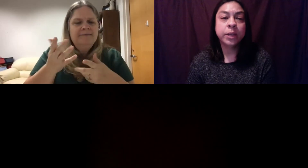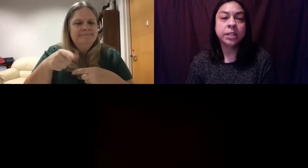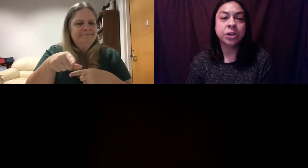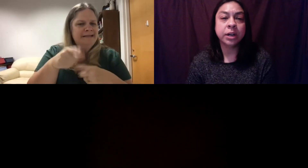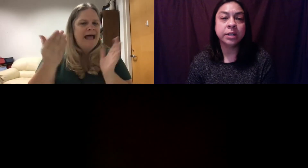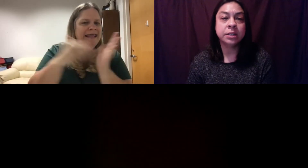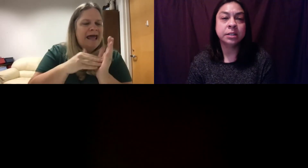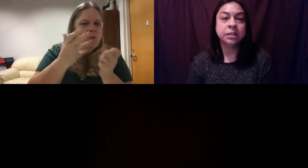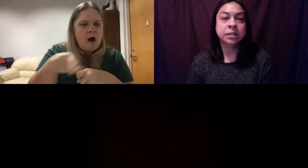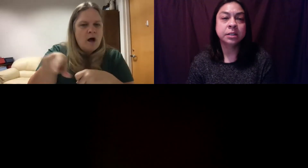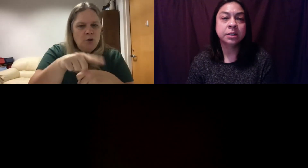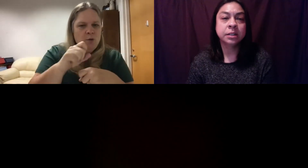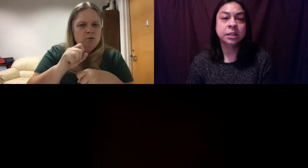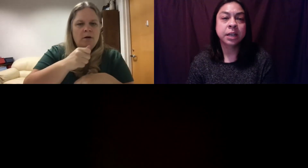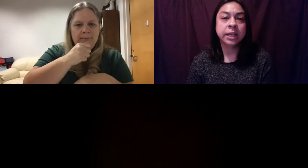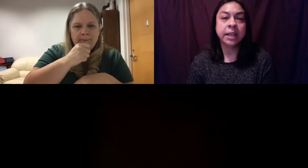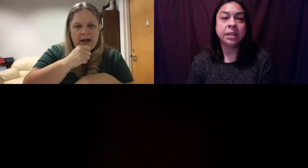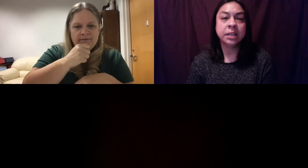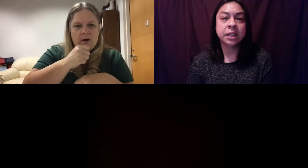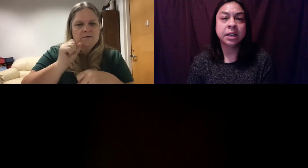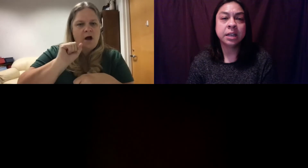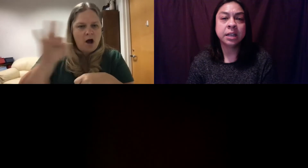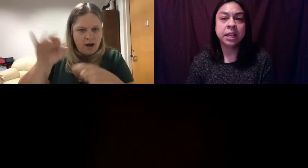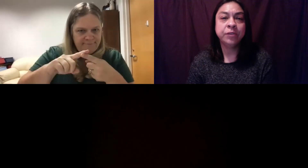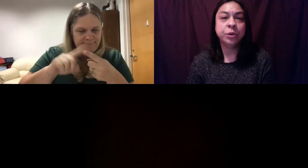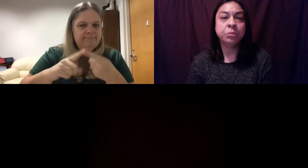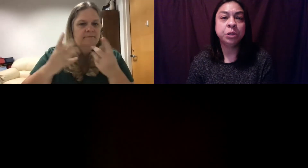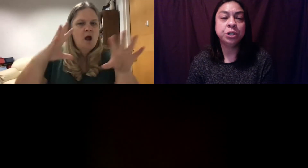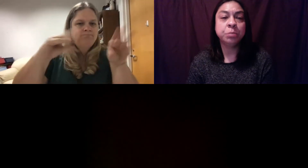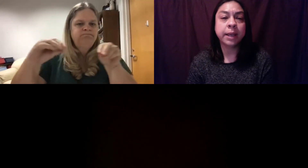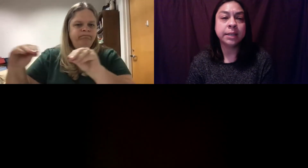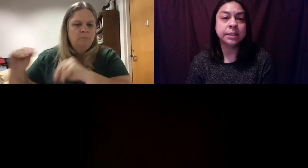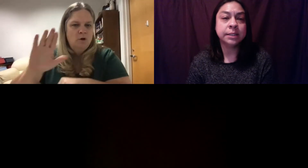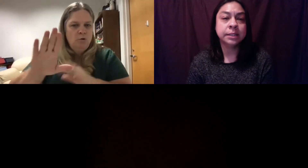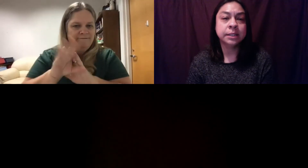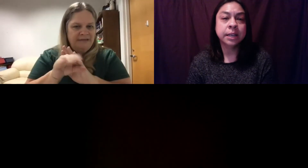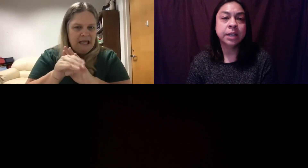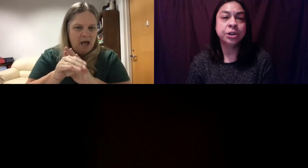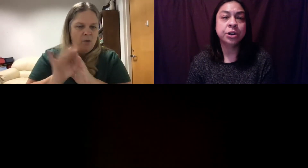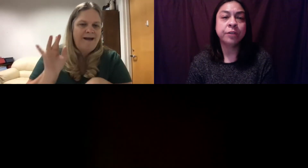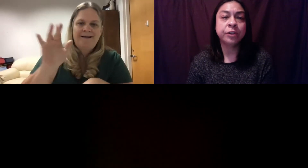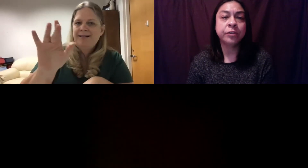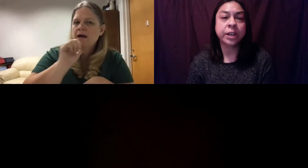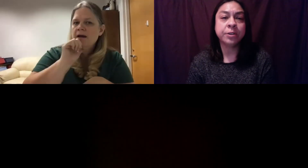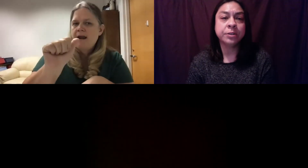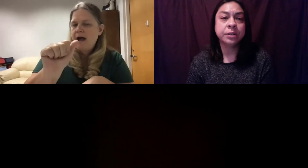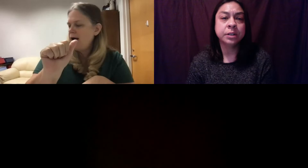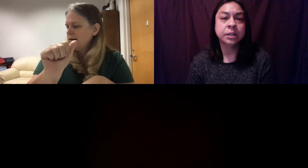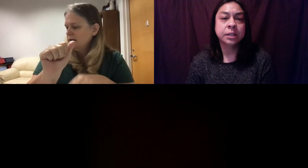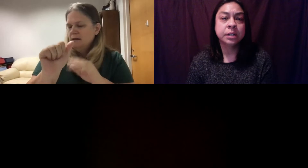Before we get started, again, if you can mute your mics and turn off your